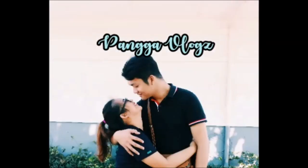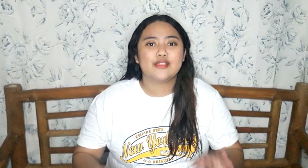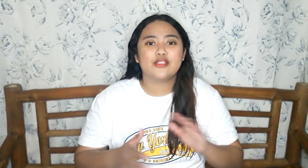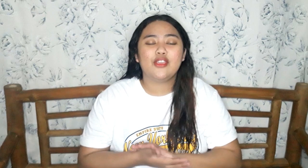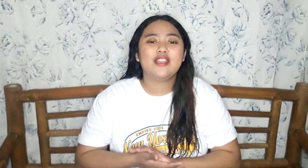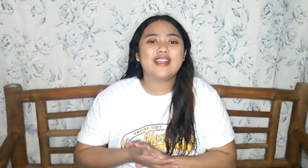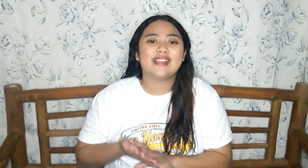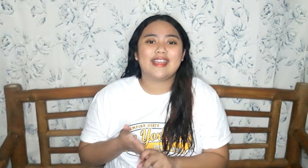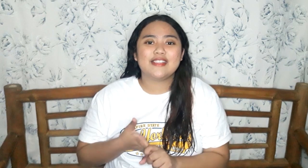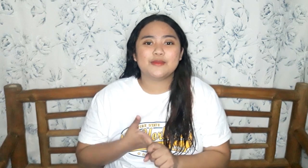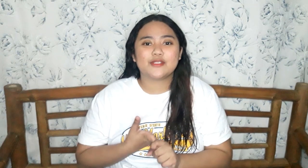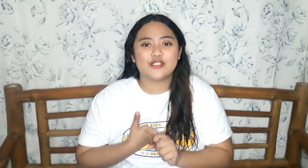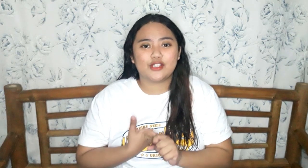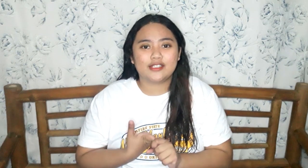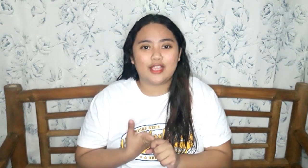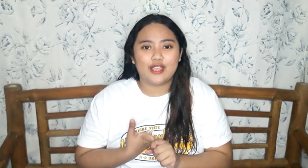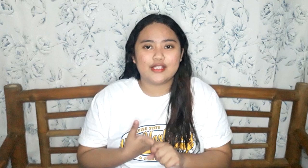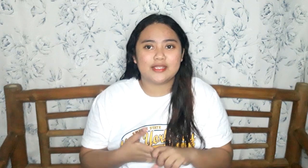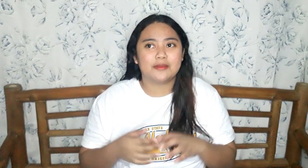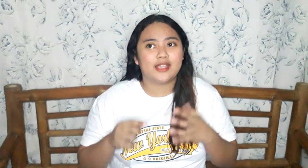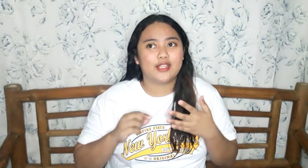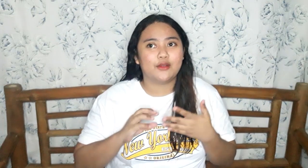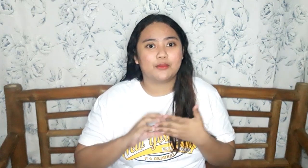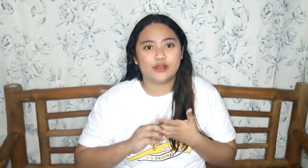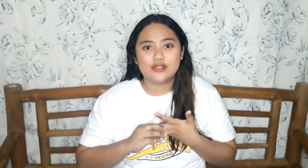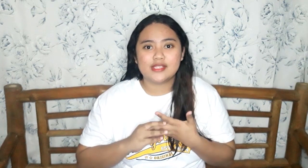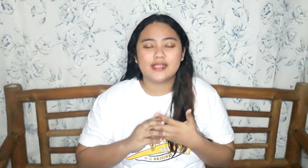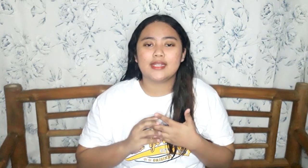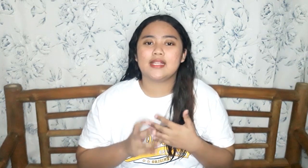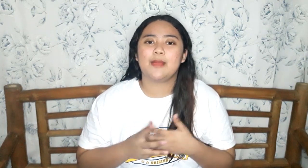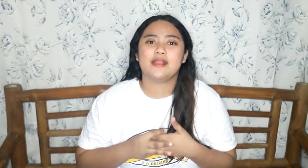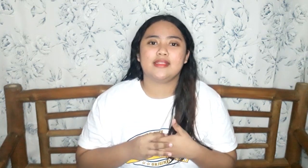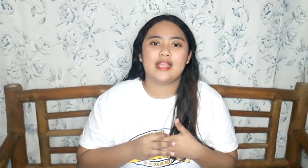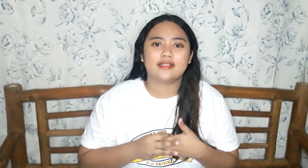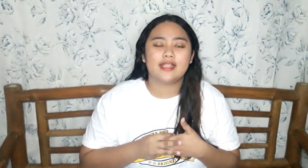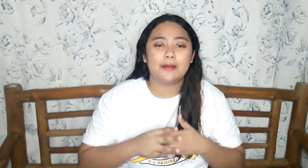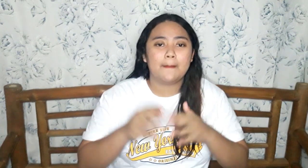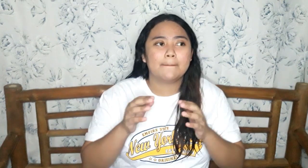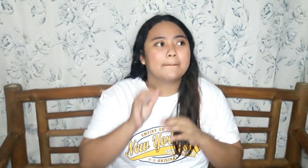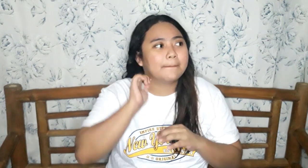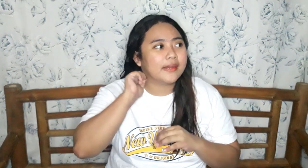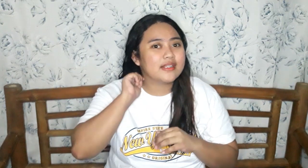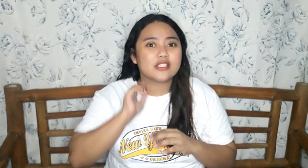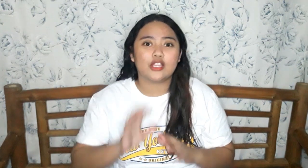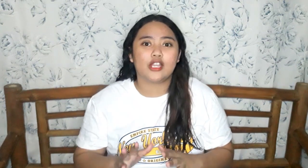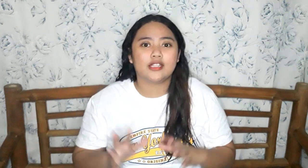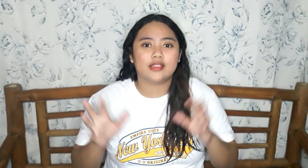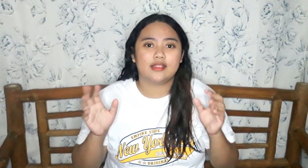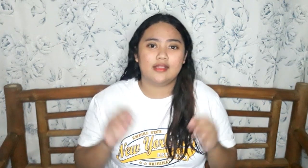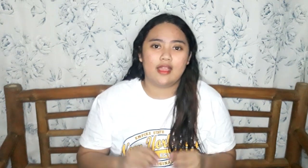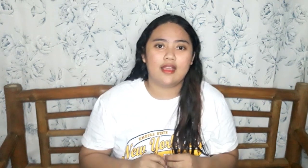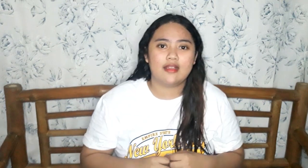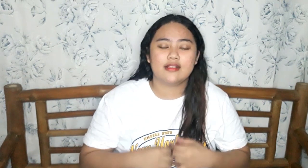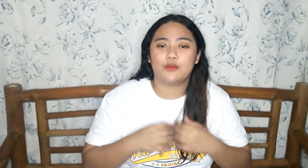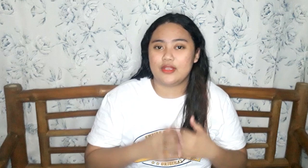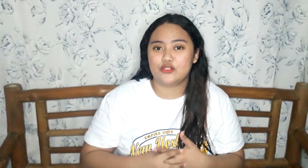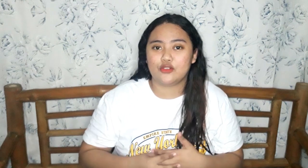So yun na guys, magsa-start tayo sa mga ilang words na ginagamit natin pang start ng